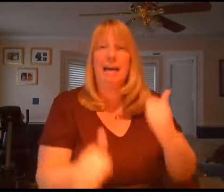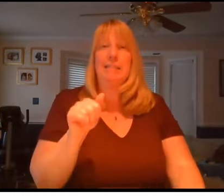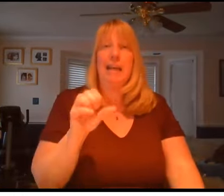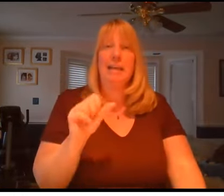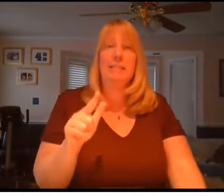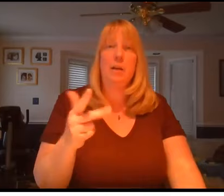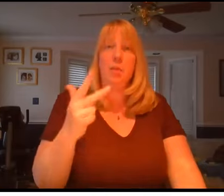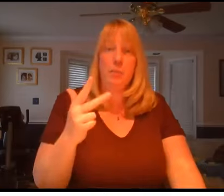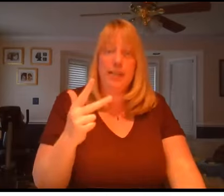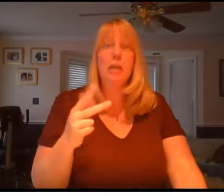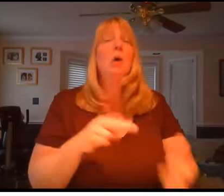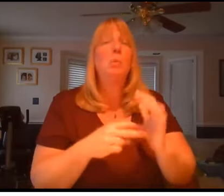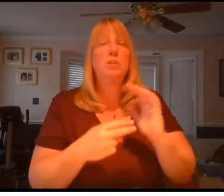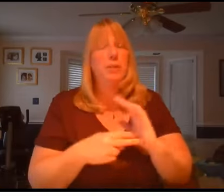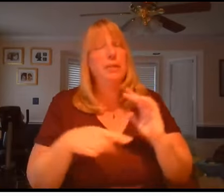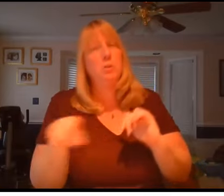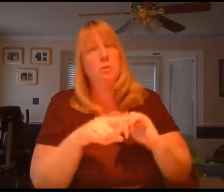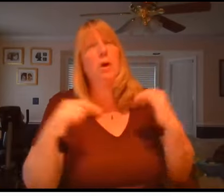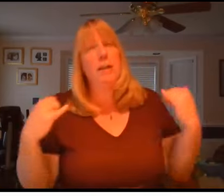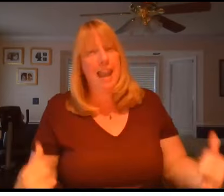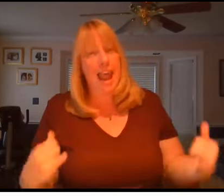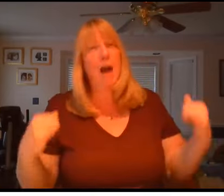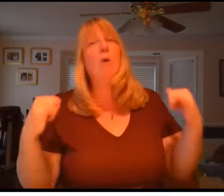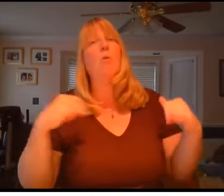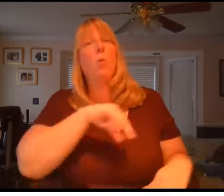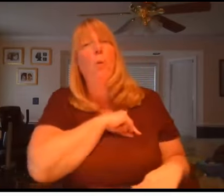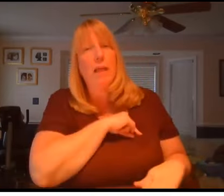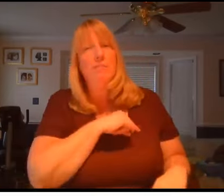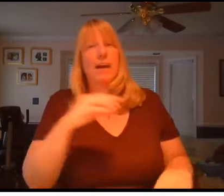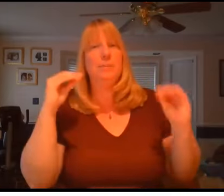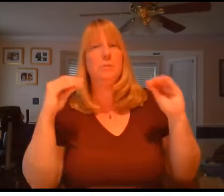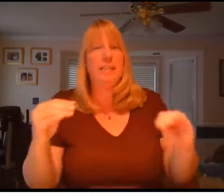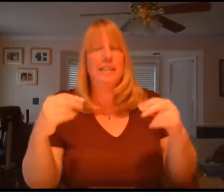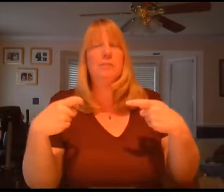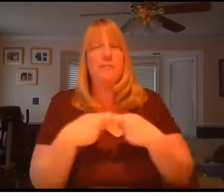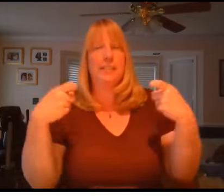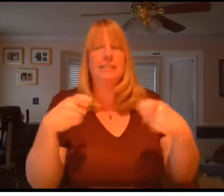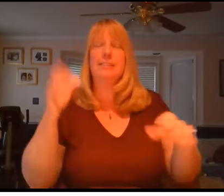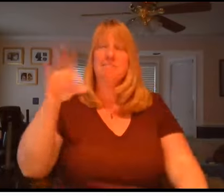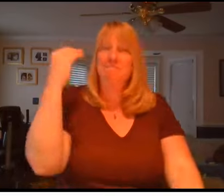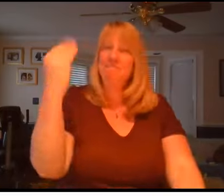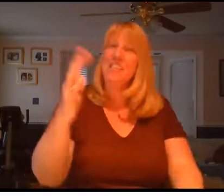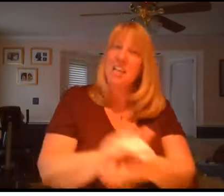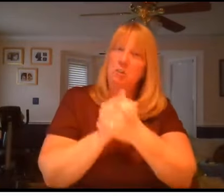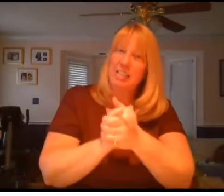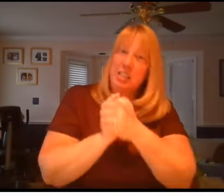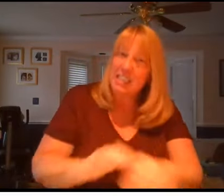I'll have to pass ASL 3, which means now the quality of